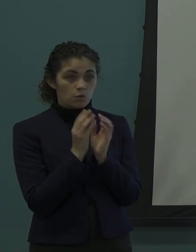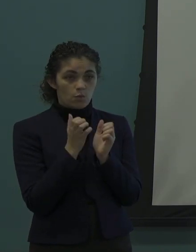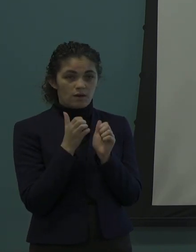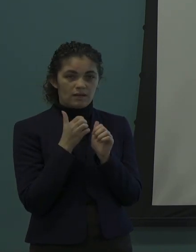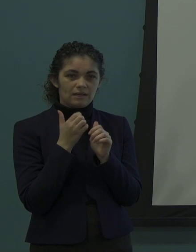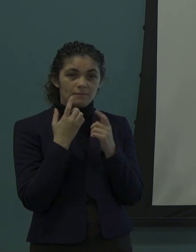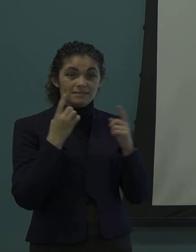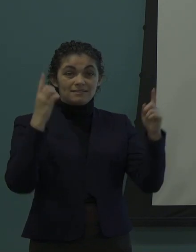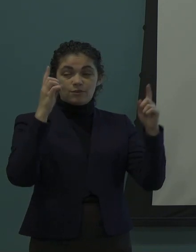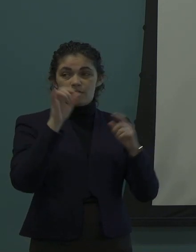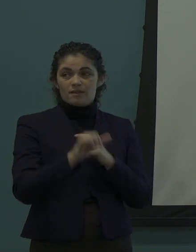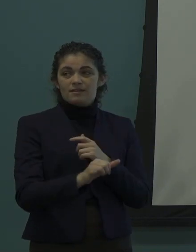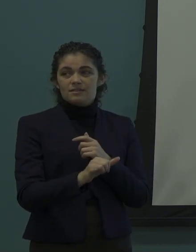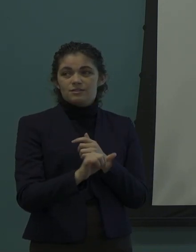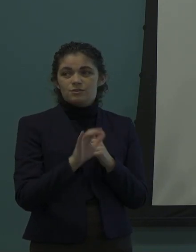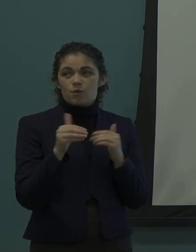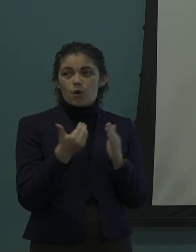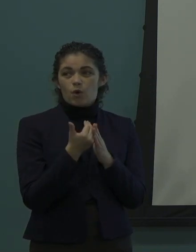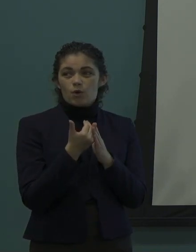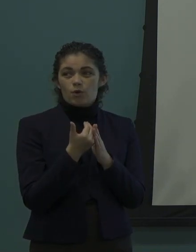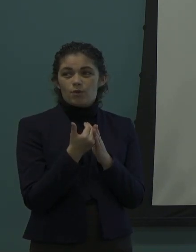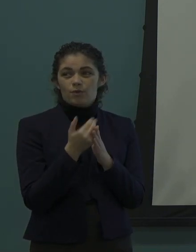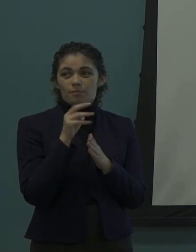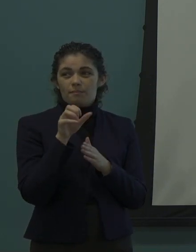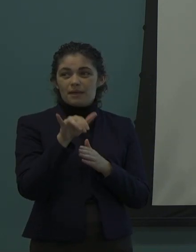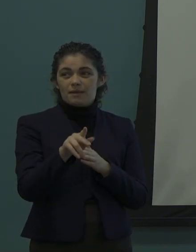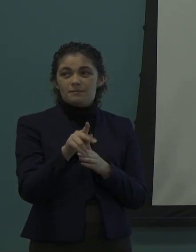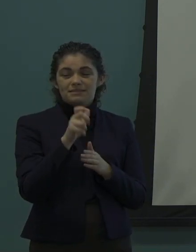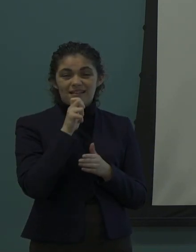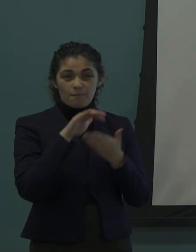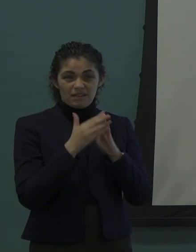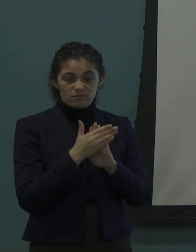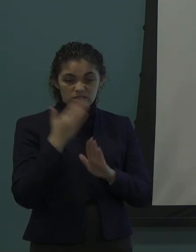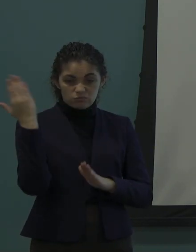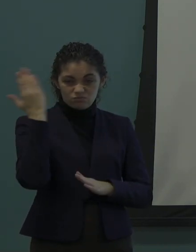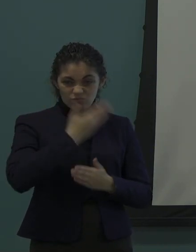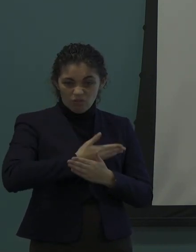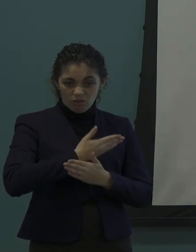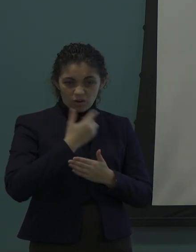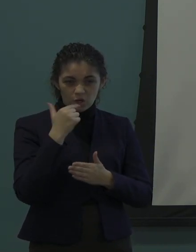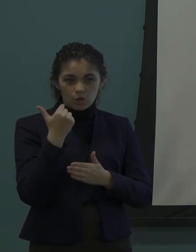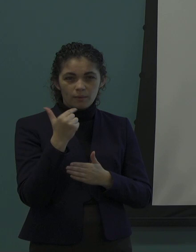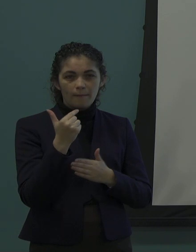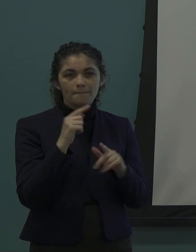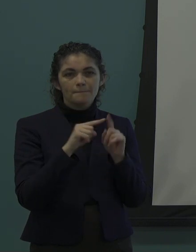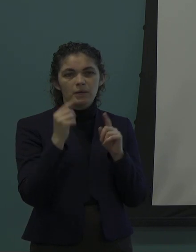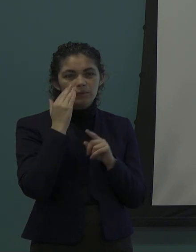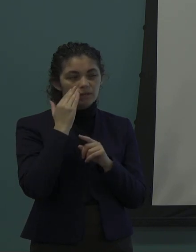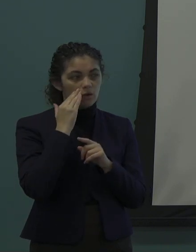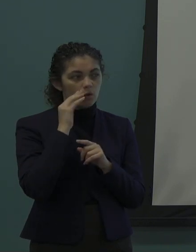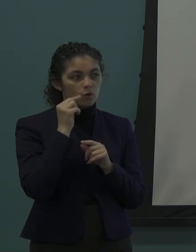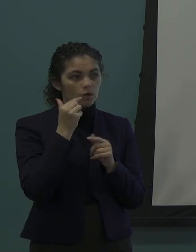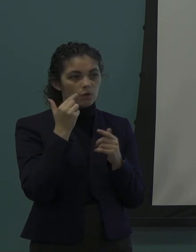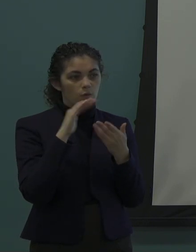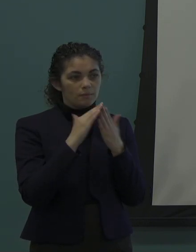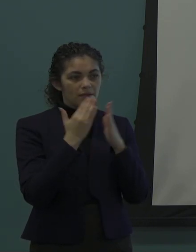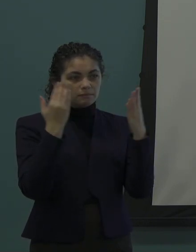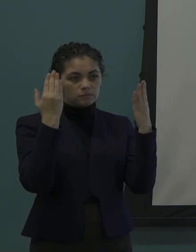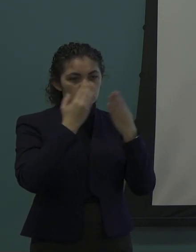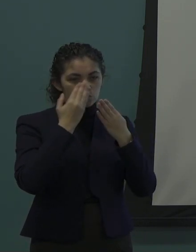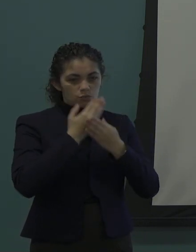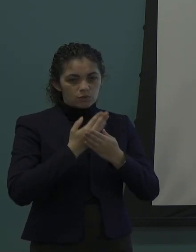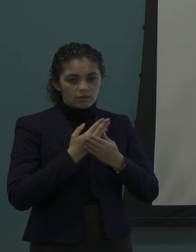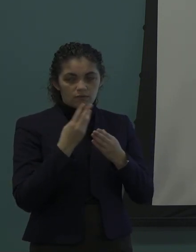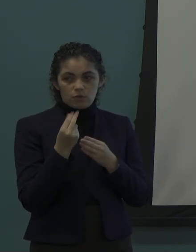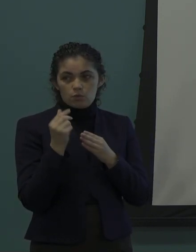the transmission so that the entire map doesn't end up dark green, but we do know that the green will continue to darken over the coming